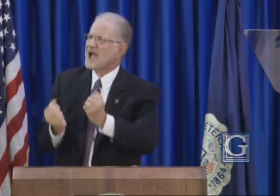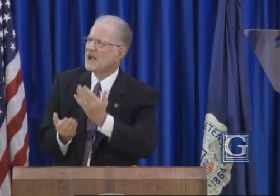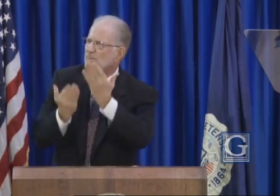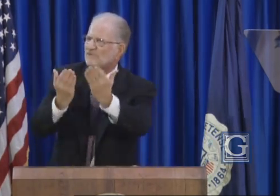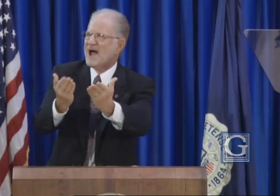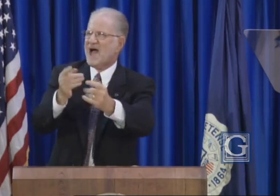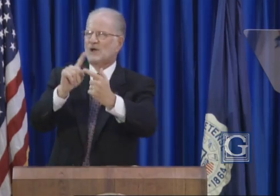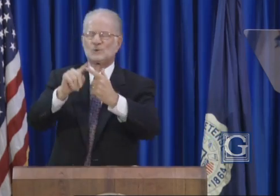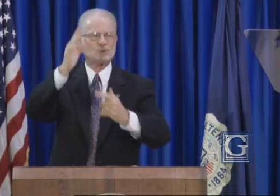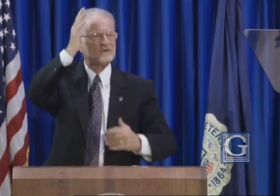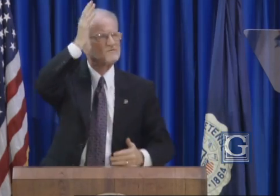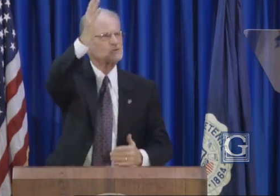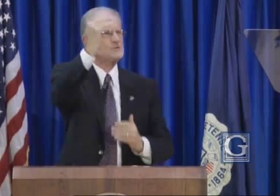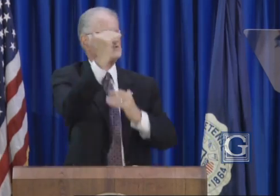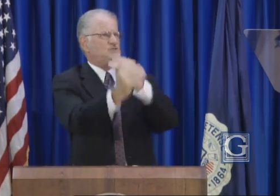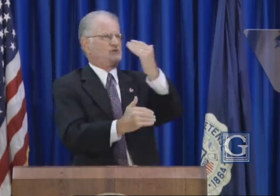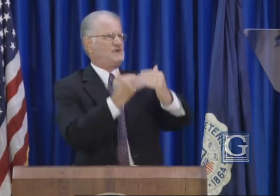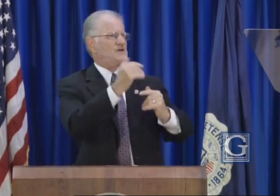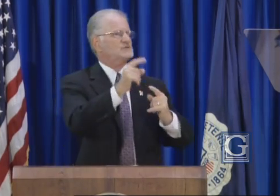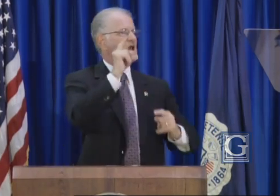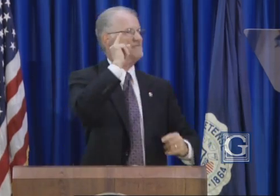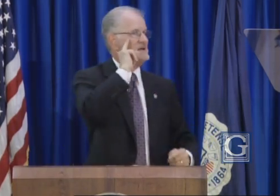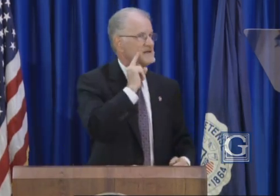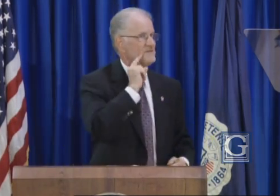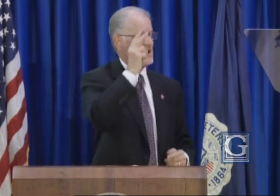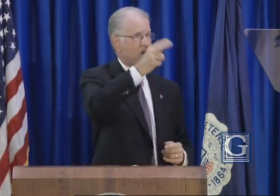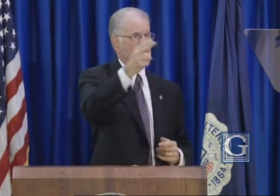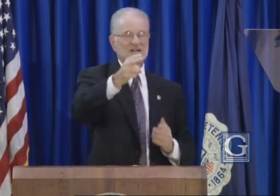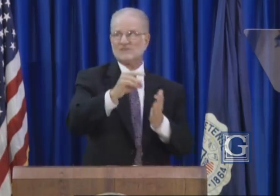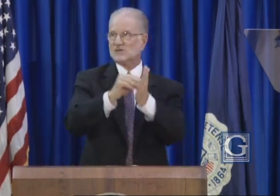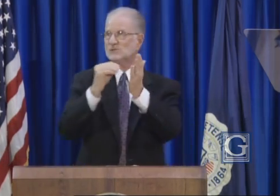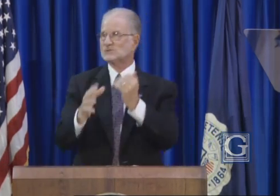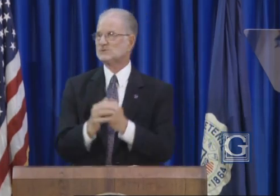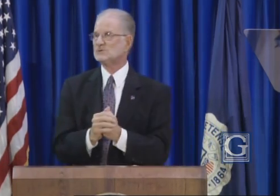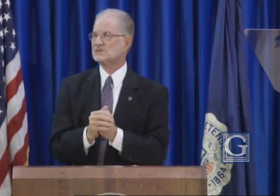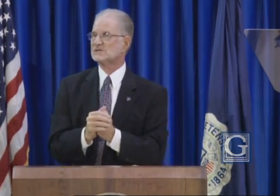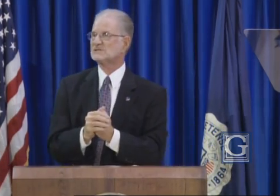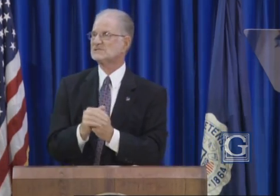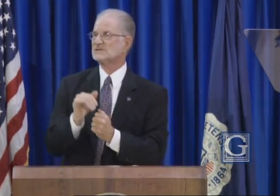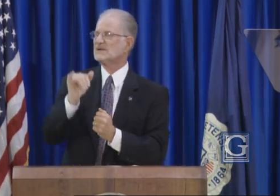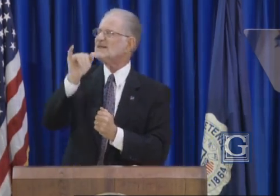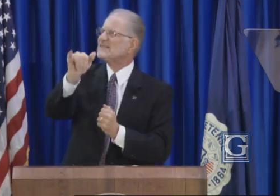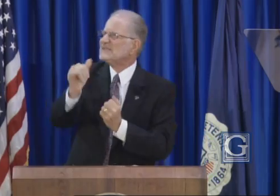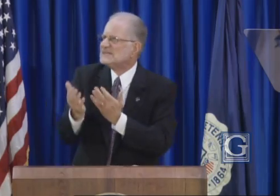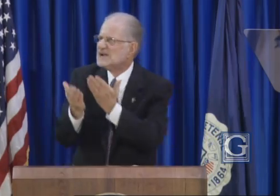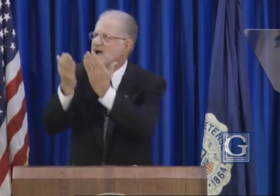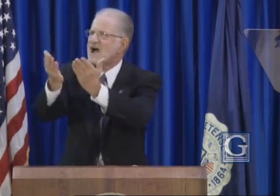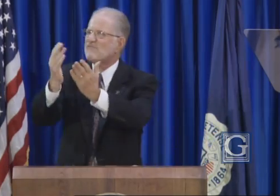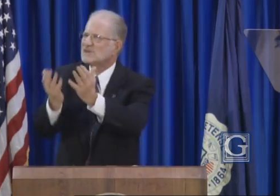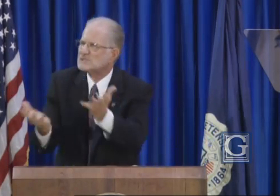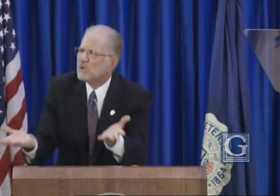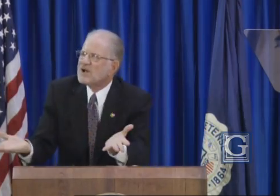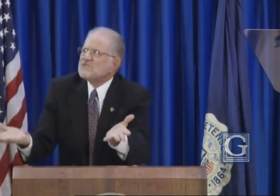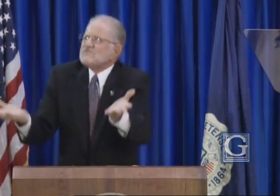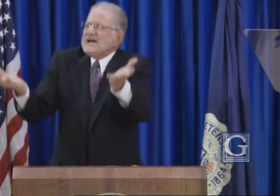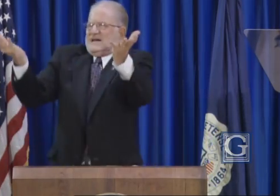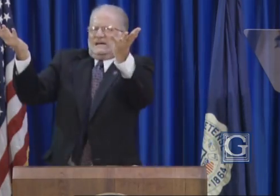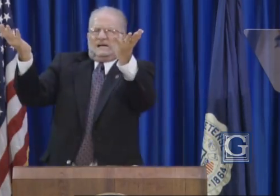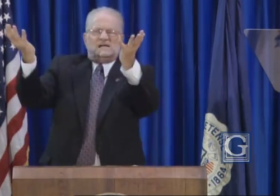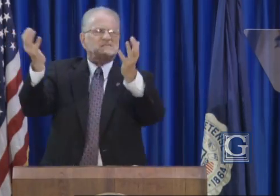Just imagine the service we can provide to future generations of deaf and hard of hearing students. These offerings will raise